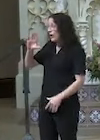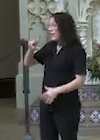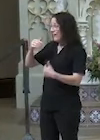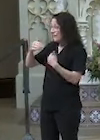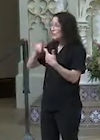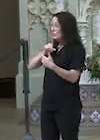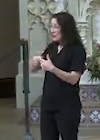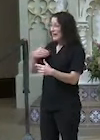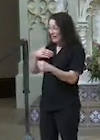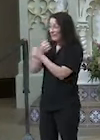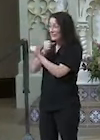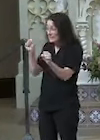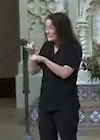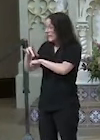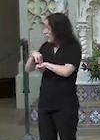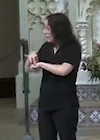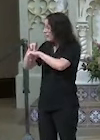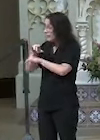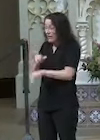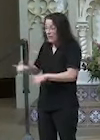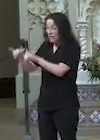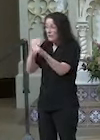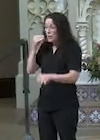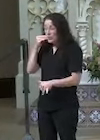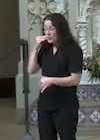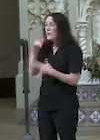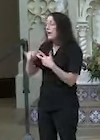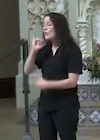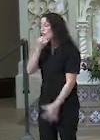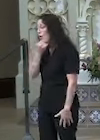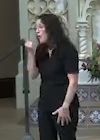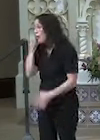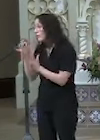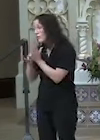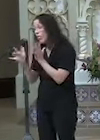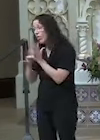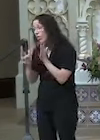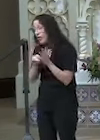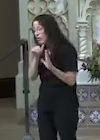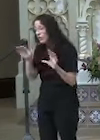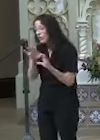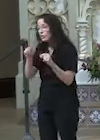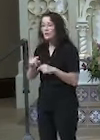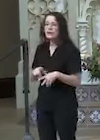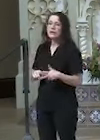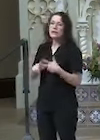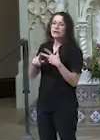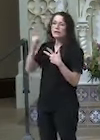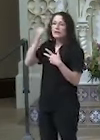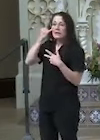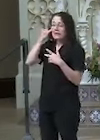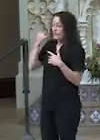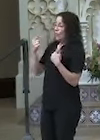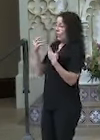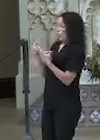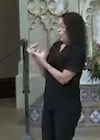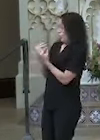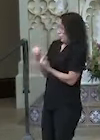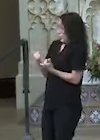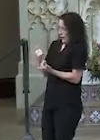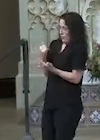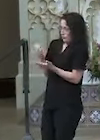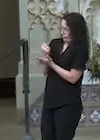home is wrong, right? Doing what we can now to try